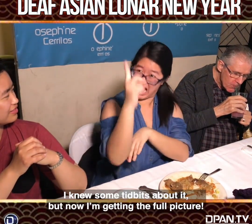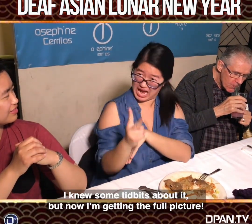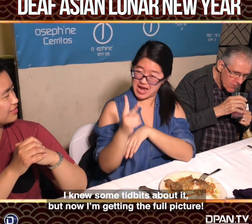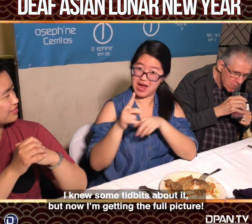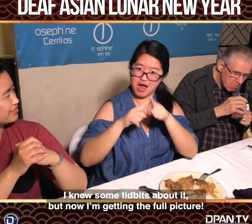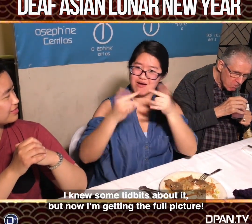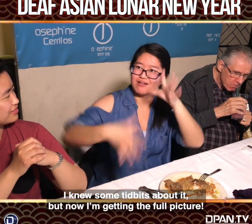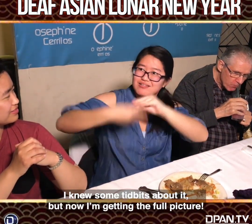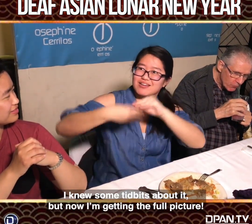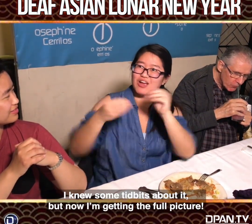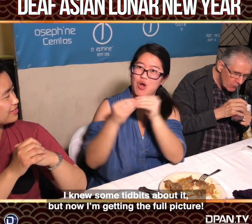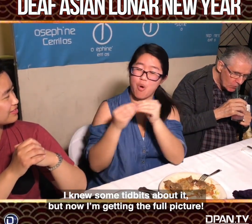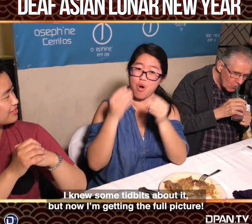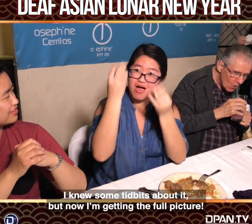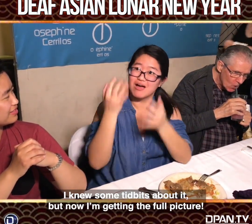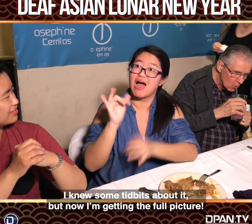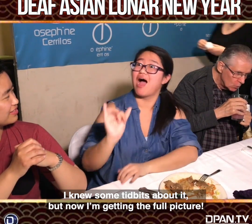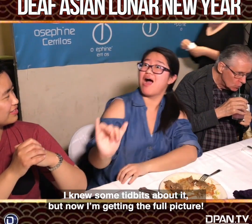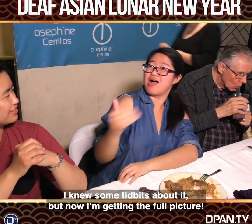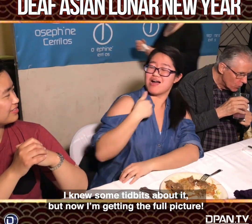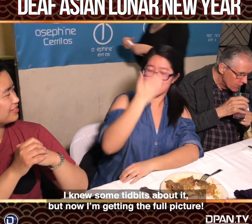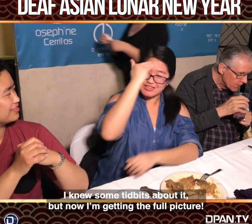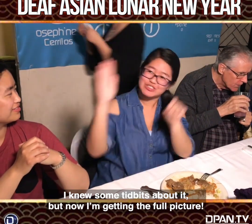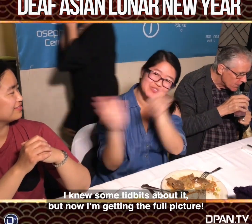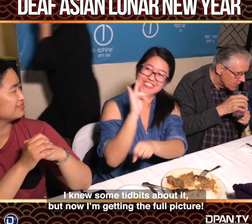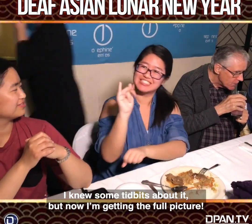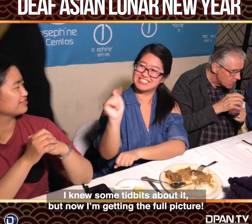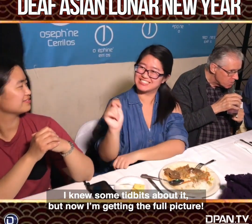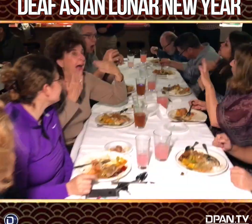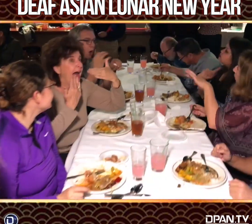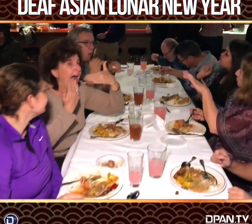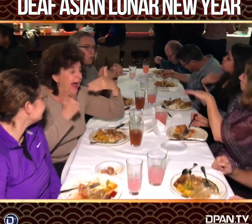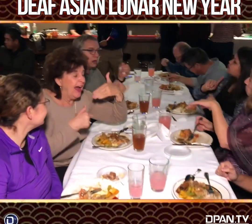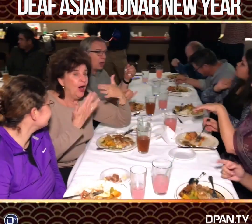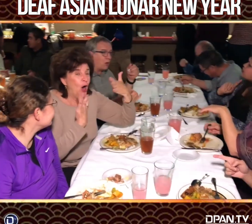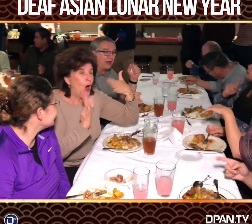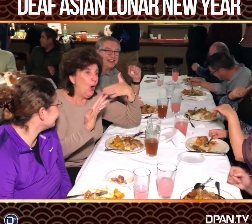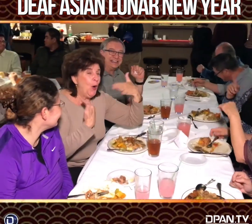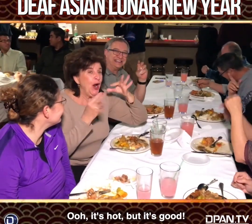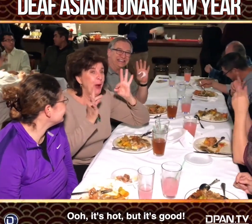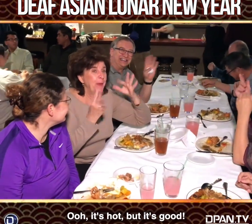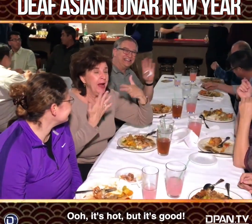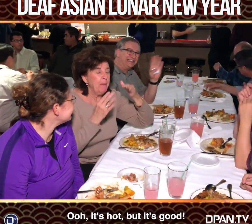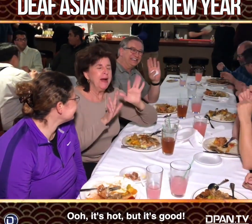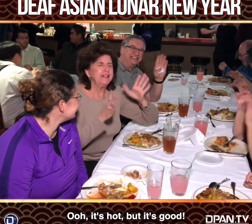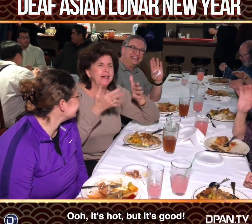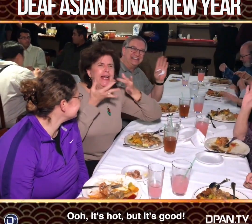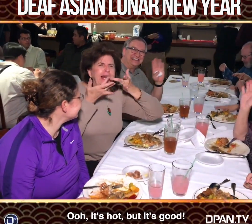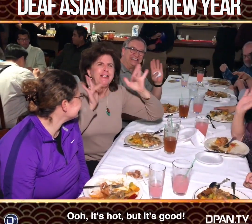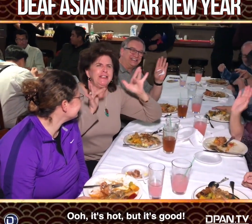some tidbits about it, but now I'm getting the full picture. Whew, it's hot, but it's